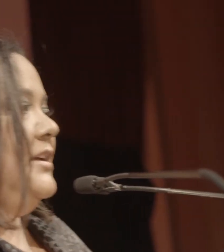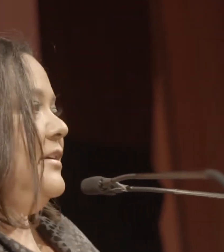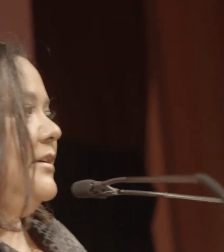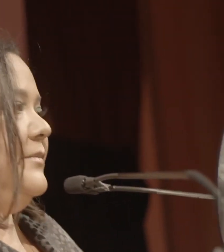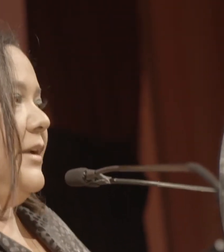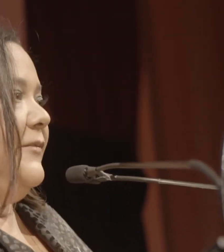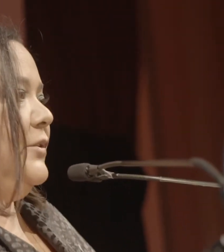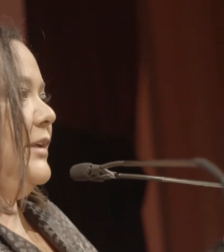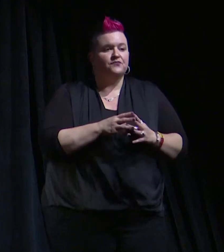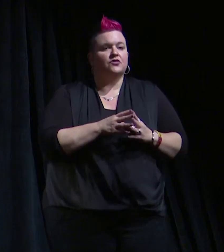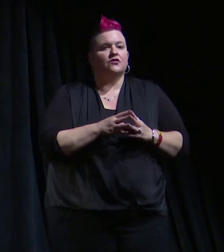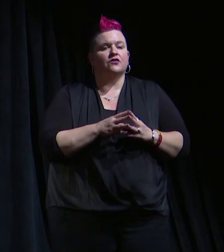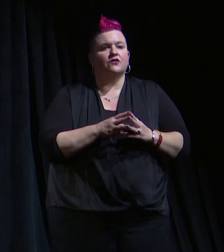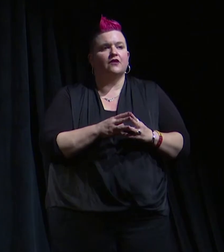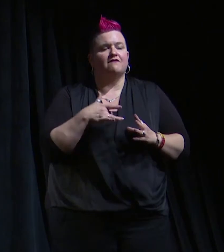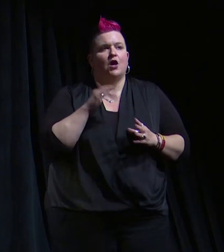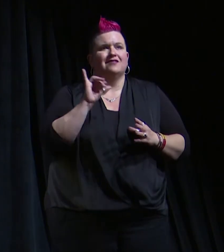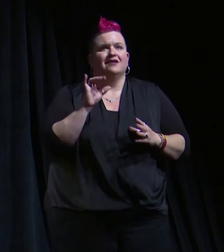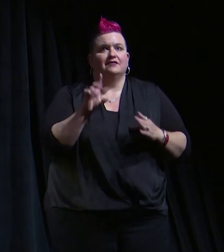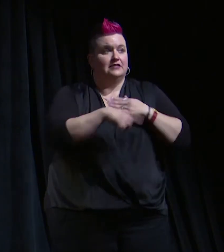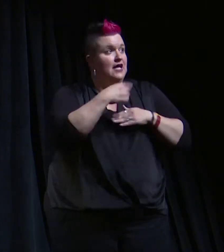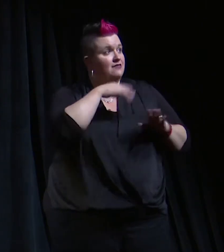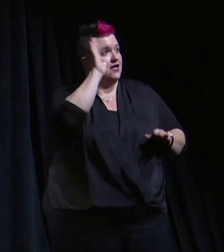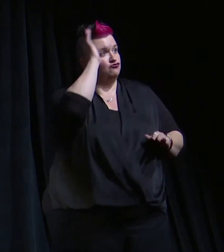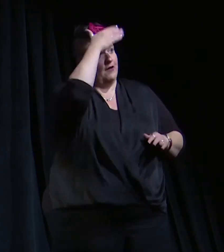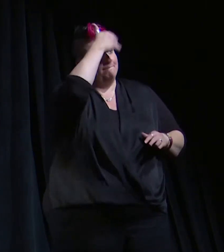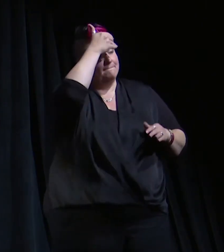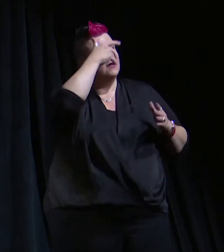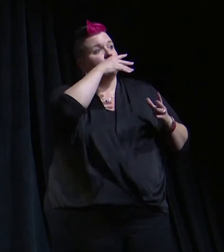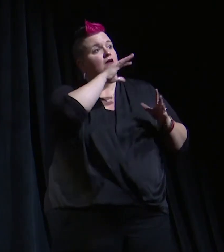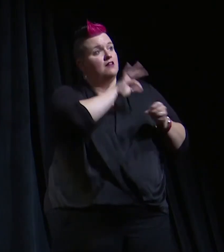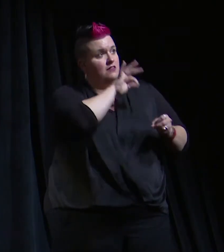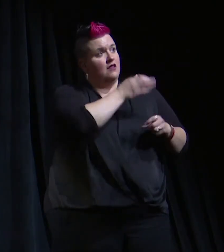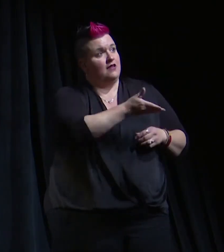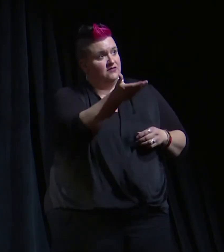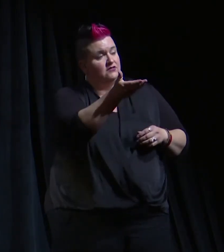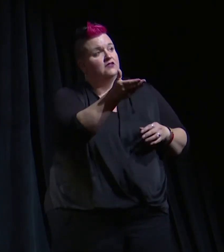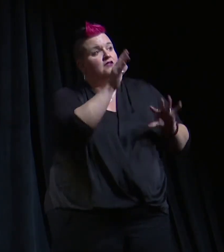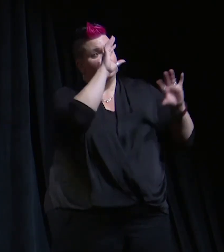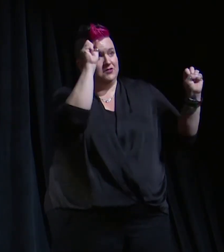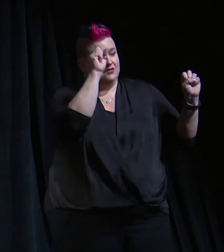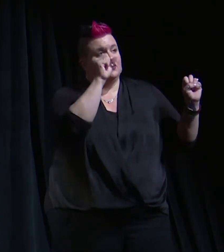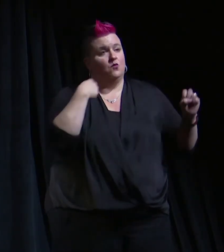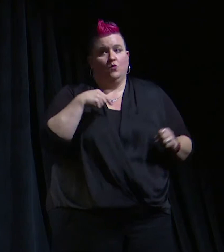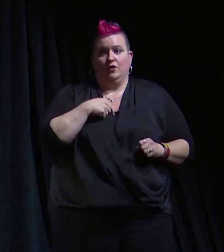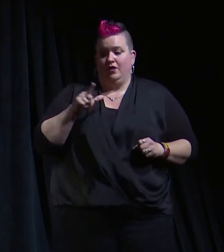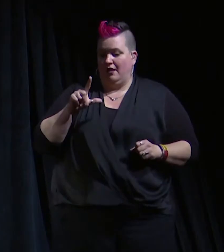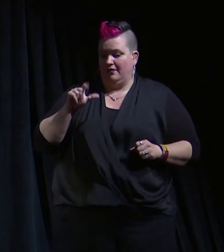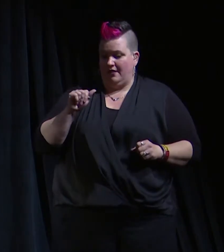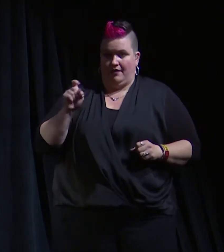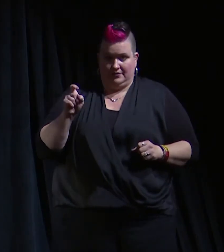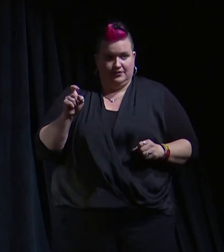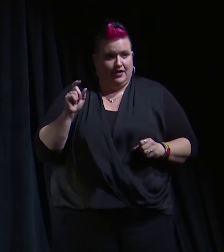us, I felt like it was the day after Trump was elected, we were at LAX having to shut